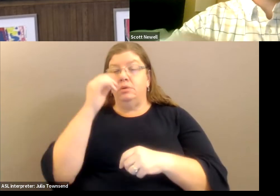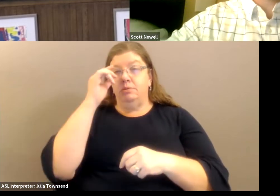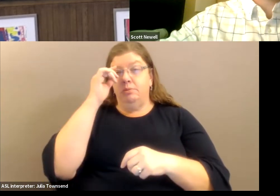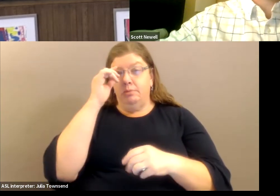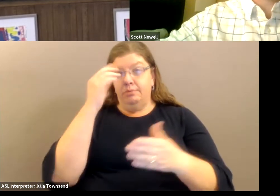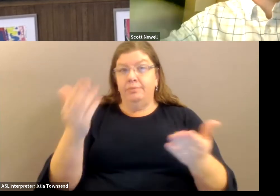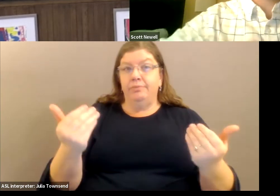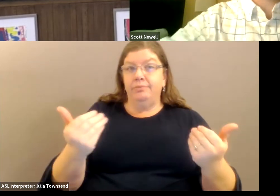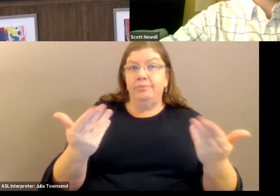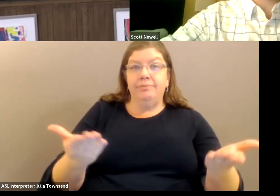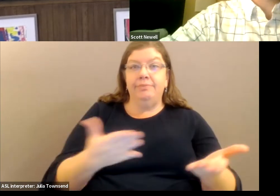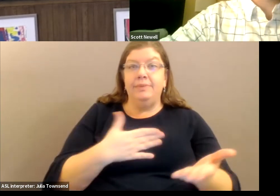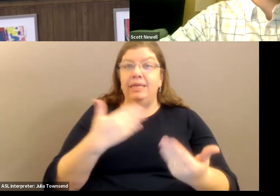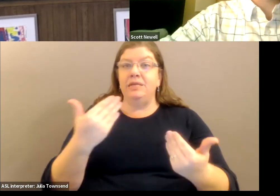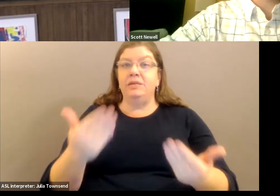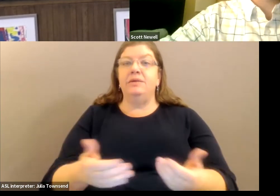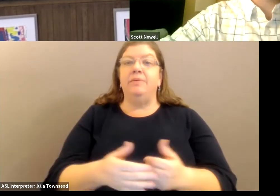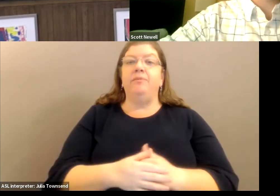Please.